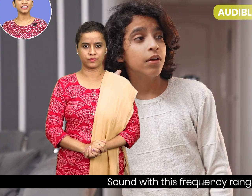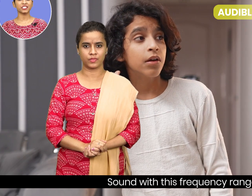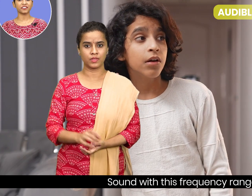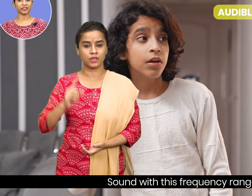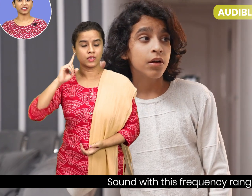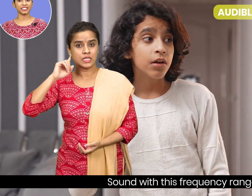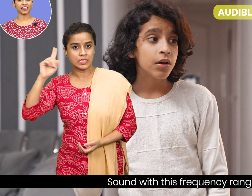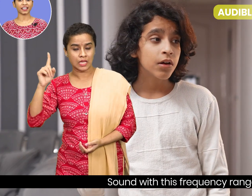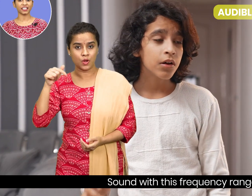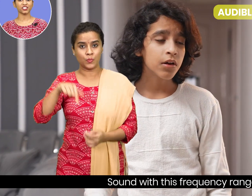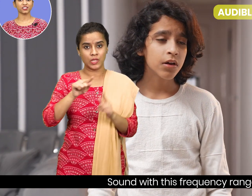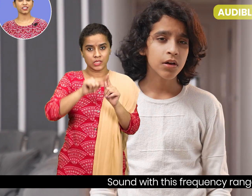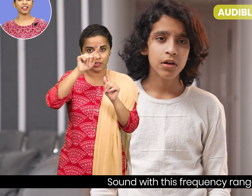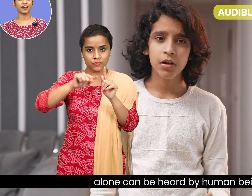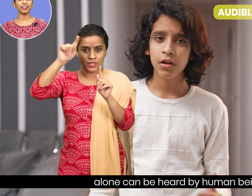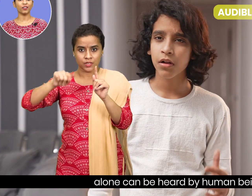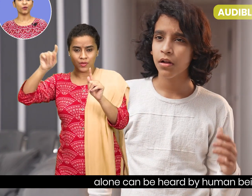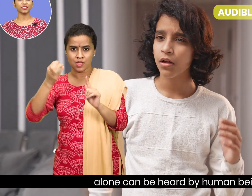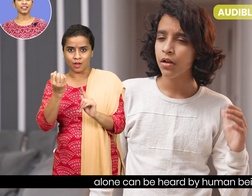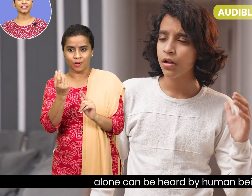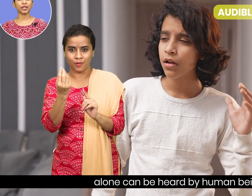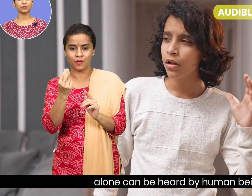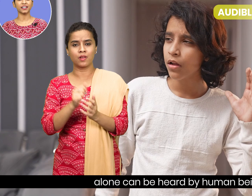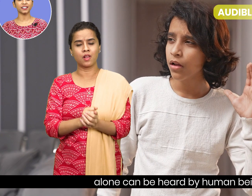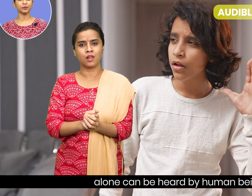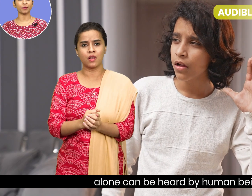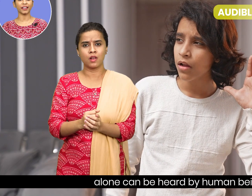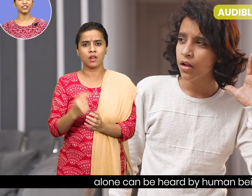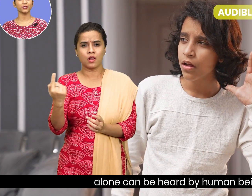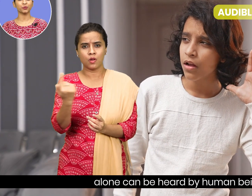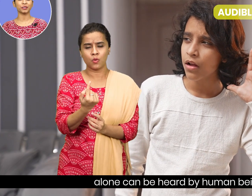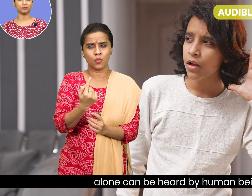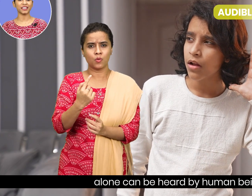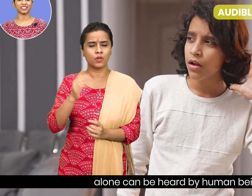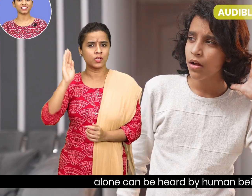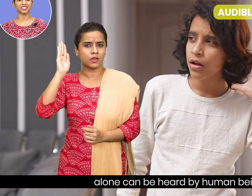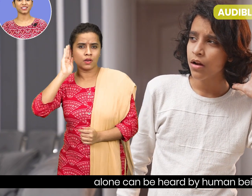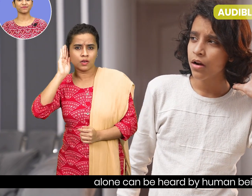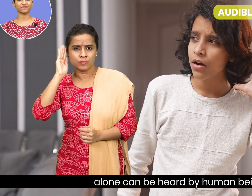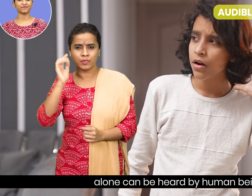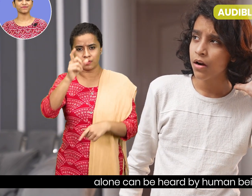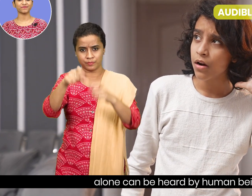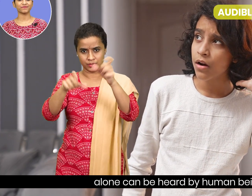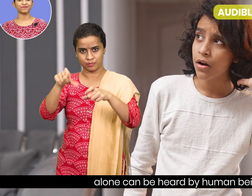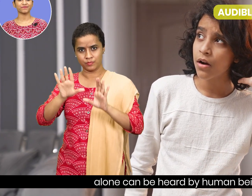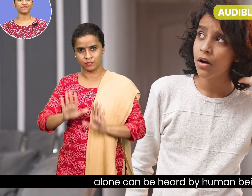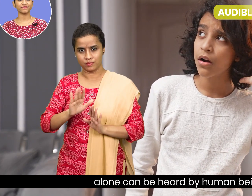Sound with this frequency range alone can be heard by human beings.